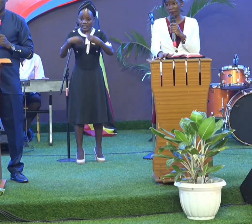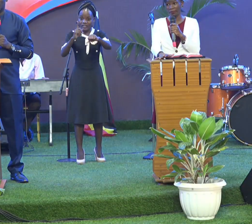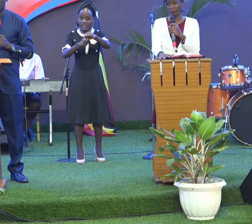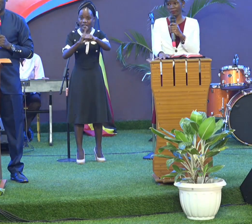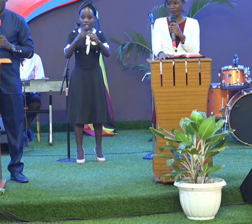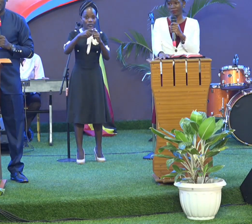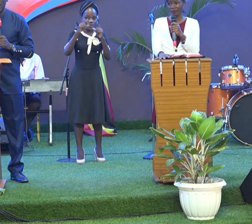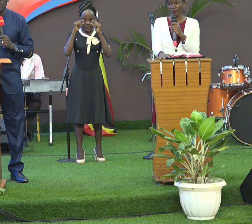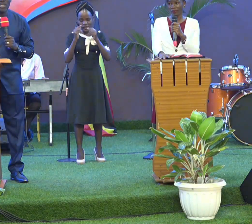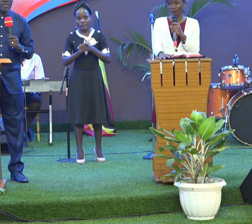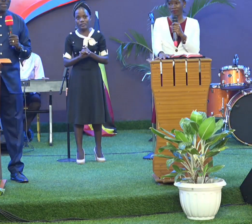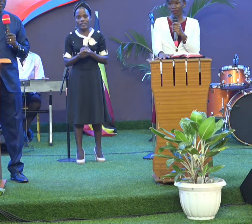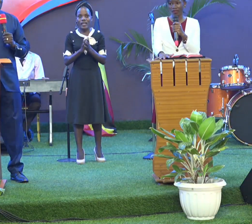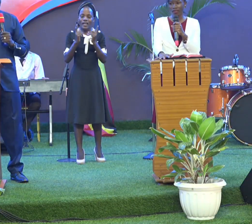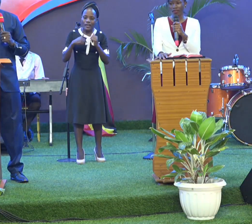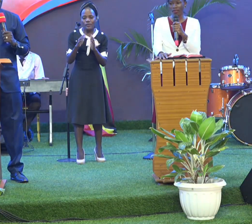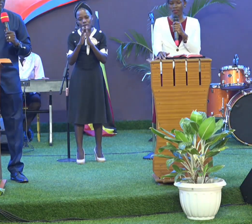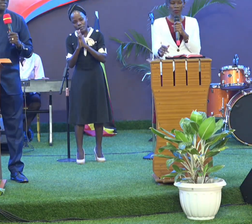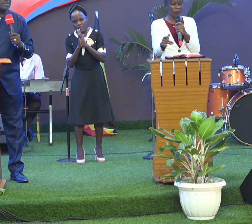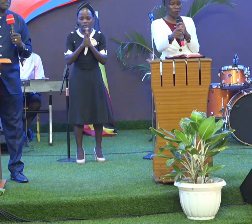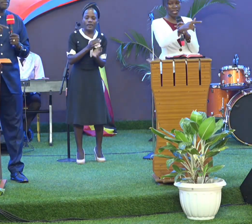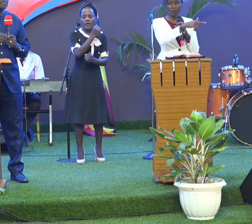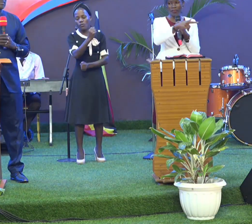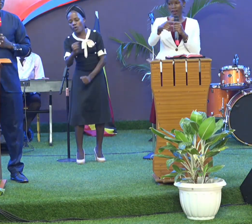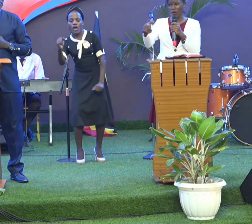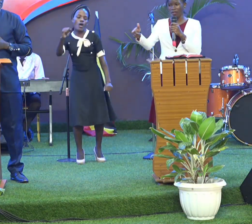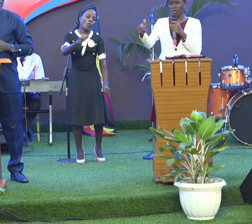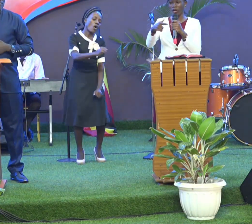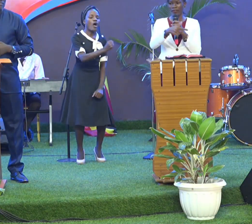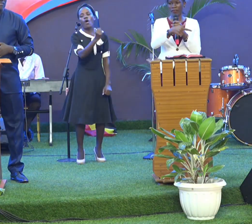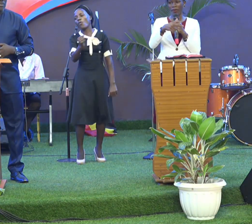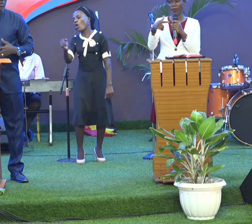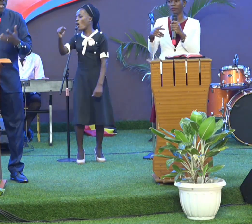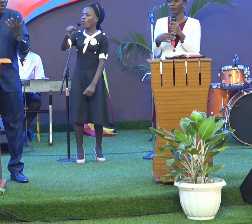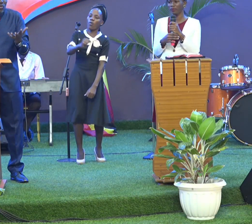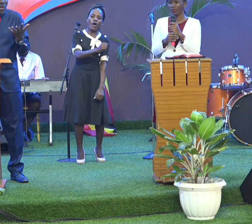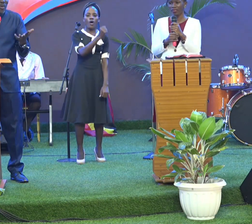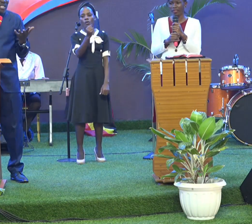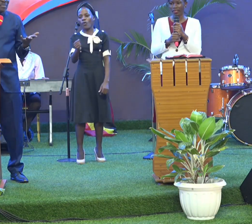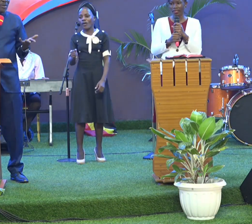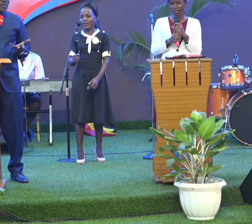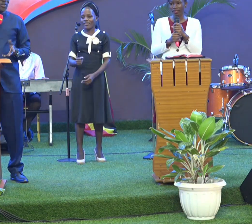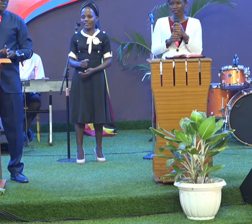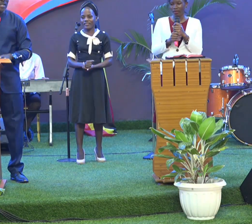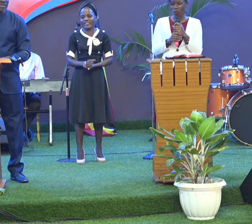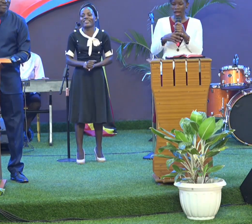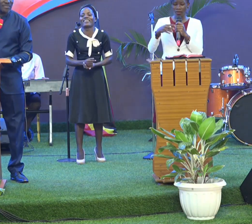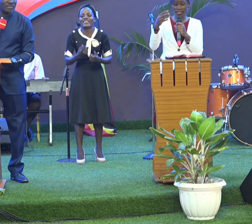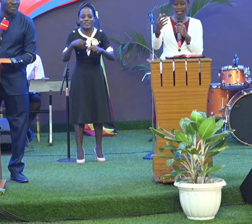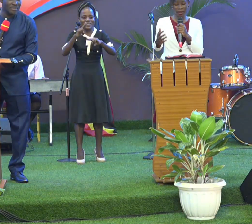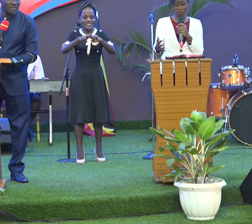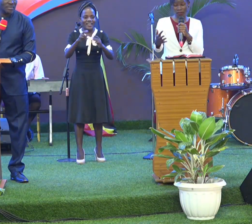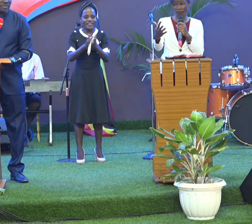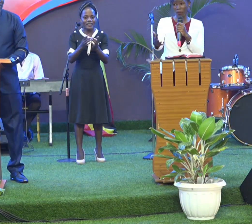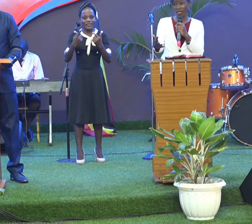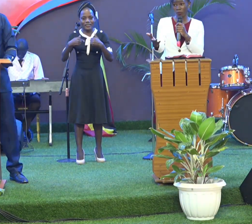time. Netusaba bwetwetolola bwetukubira. We prayed moving around to and fro. Twalina okutula wansimba w'ebyokusabira. We had to